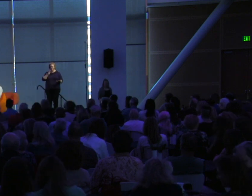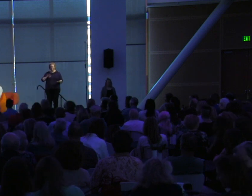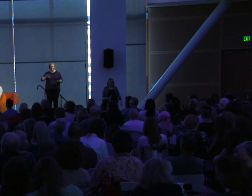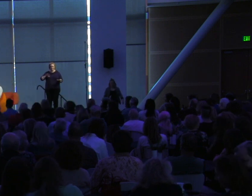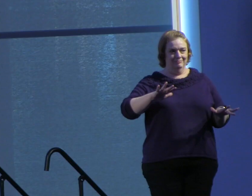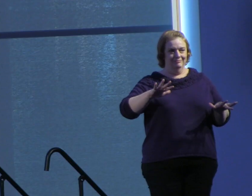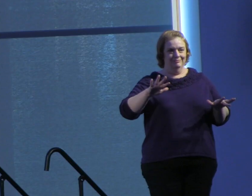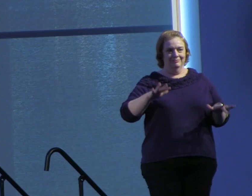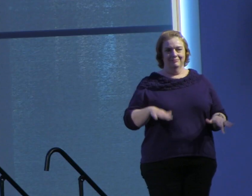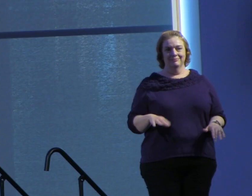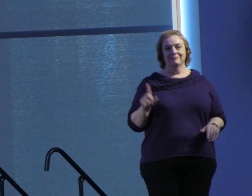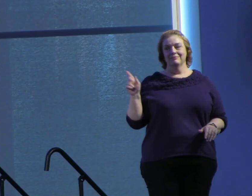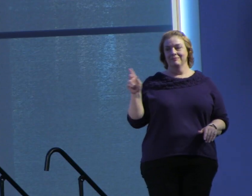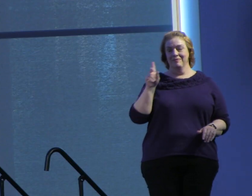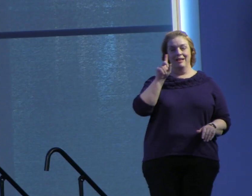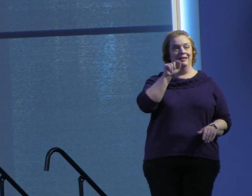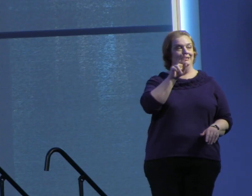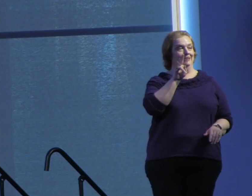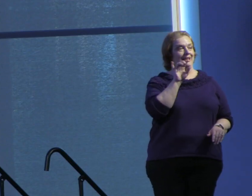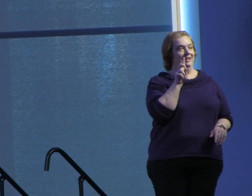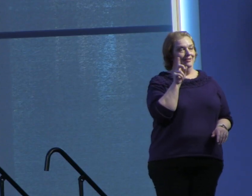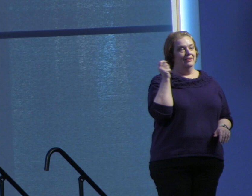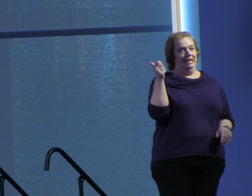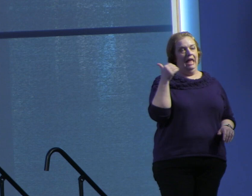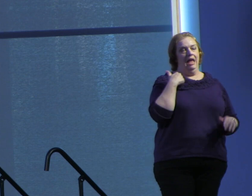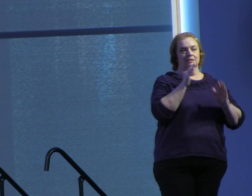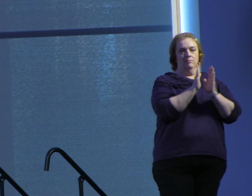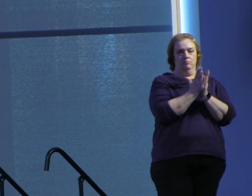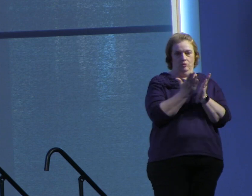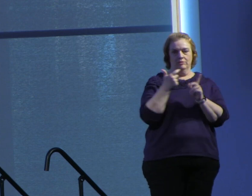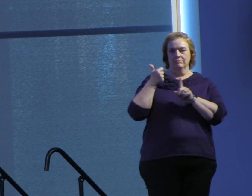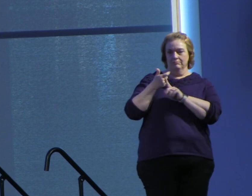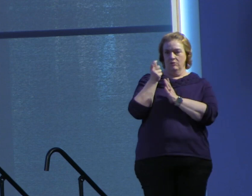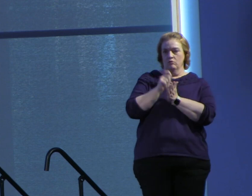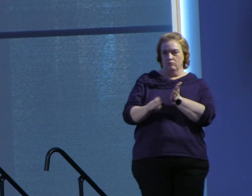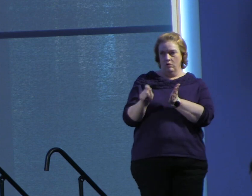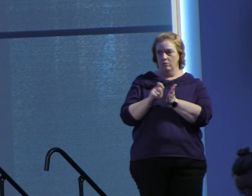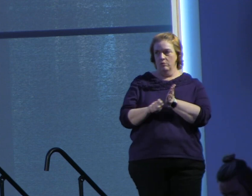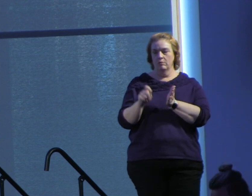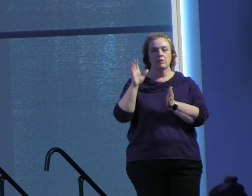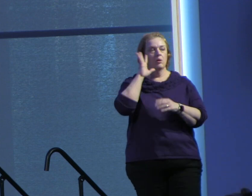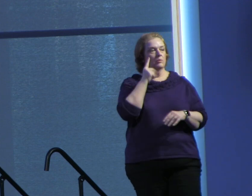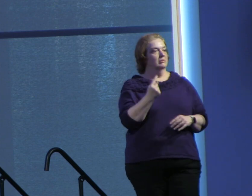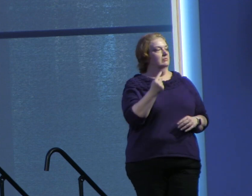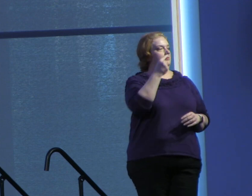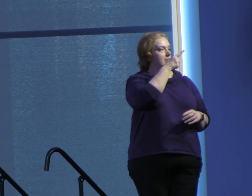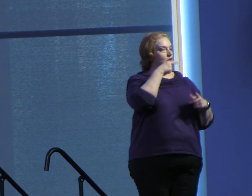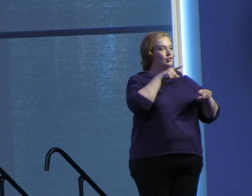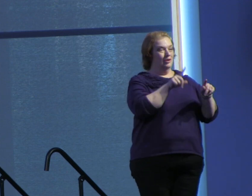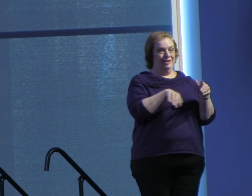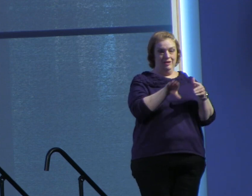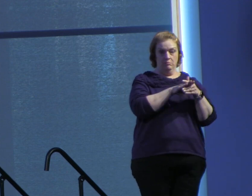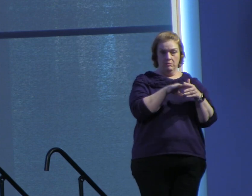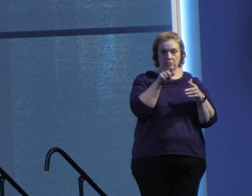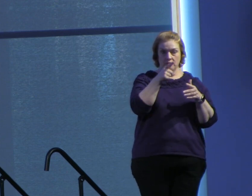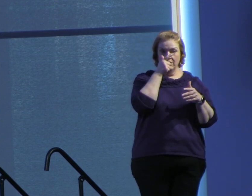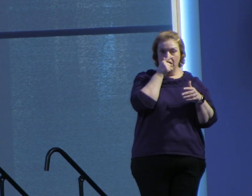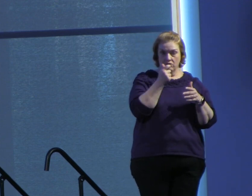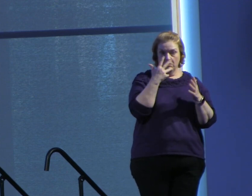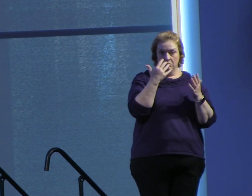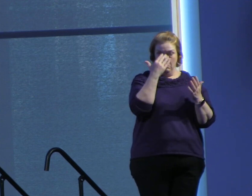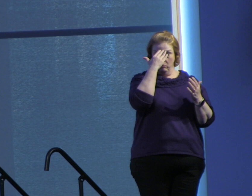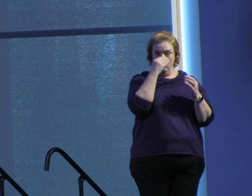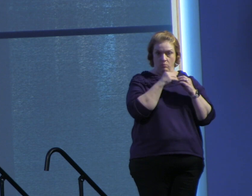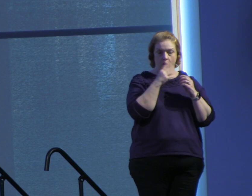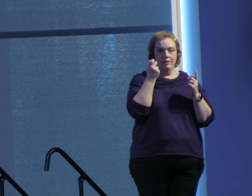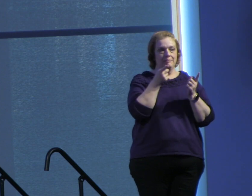And David actually has a book that he wrote that will be out in the lobby during intermission, and if you're interested in that, you can meet up with